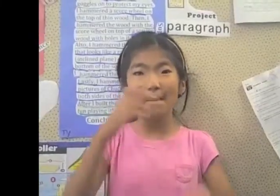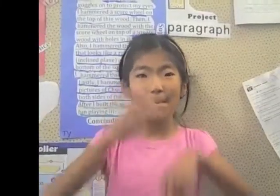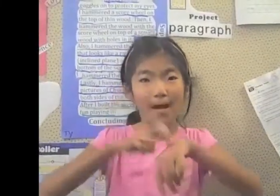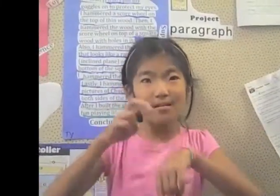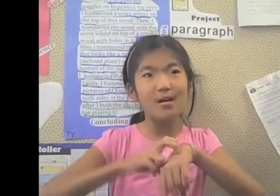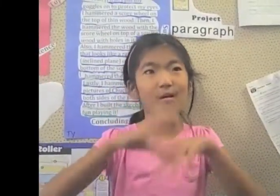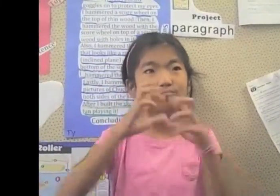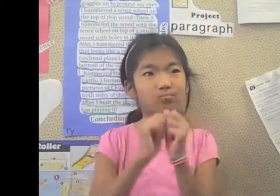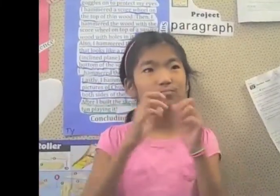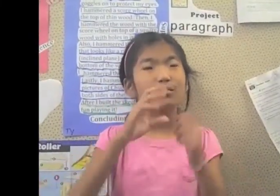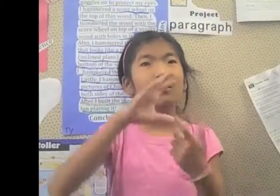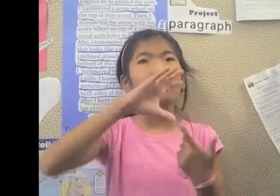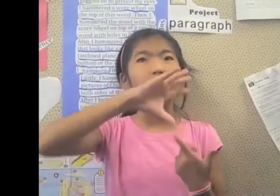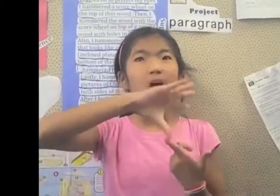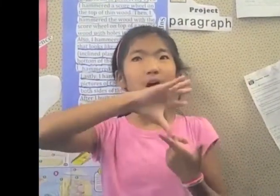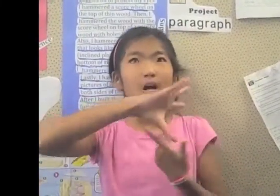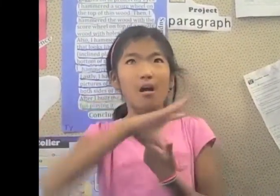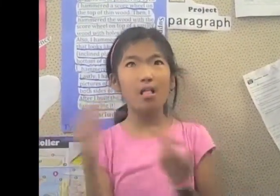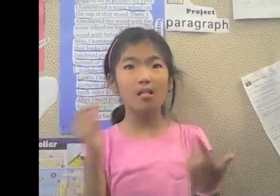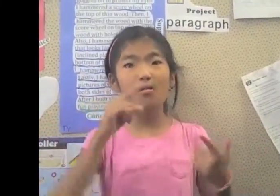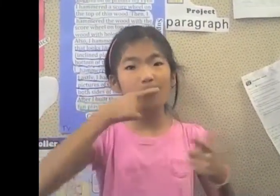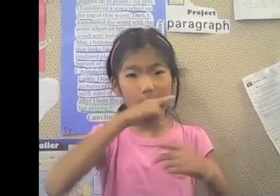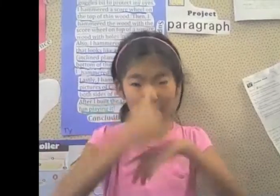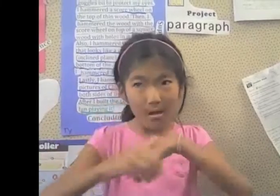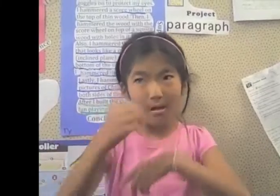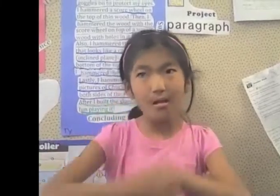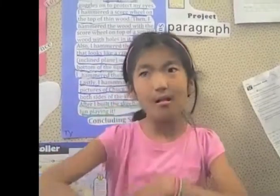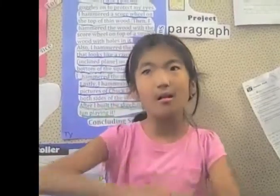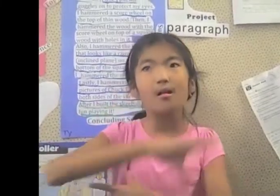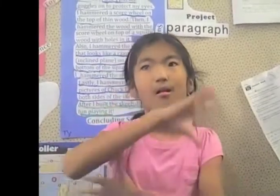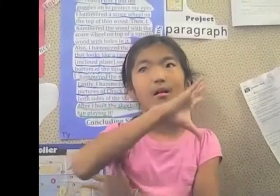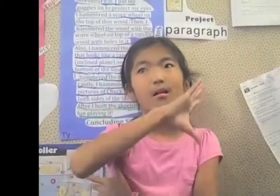Hmm, mashed potatoes. Cornbread.